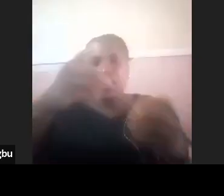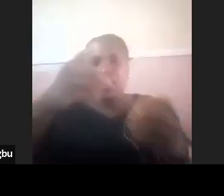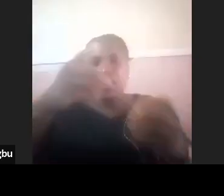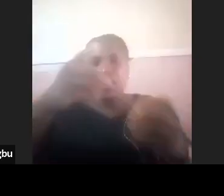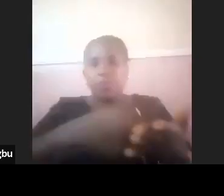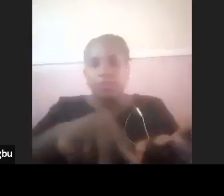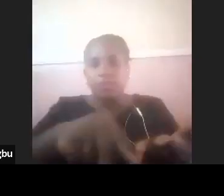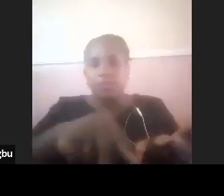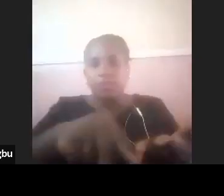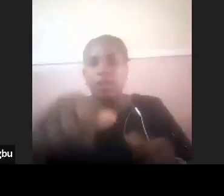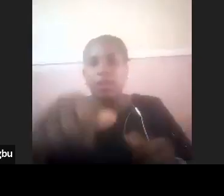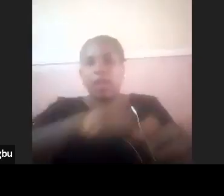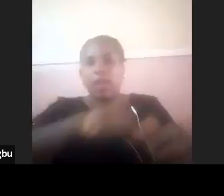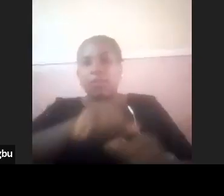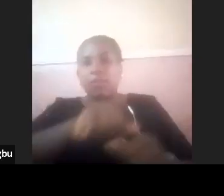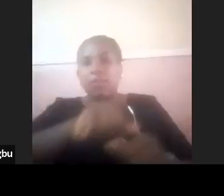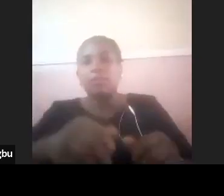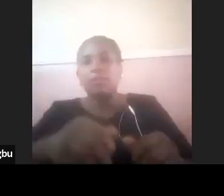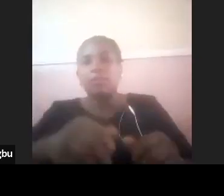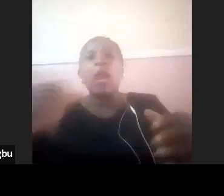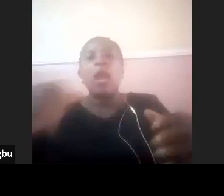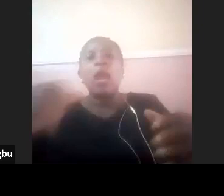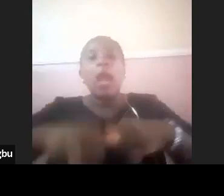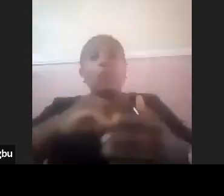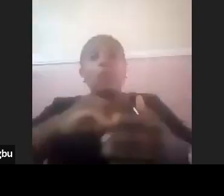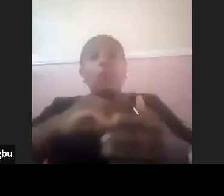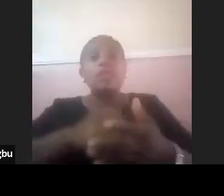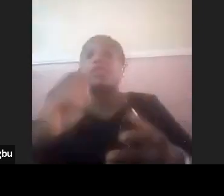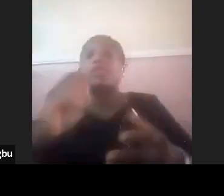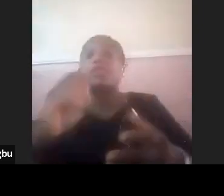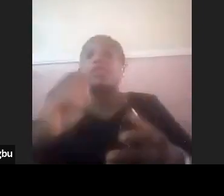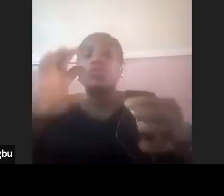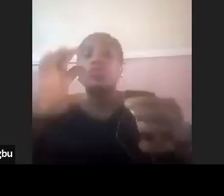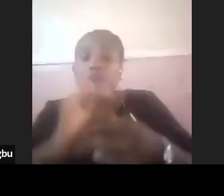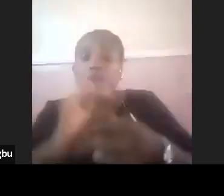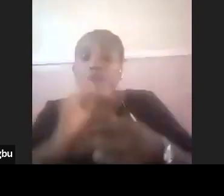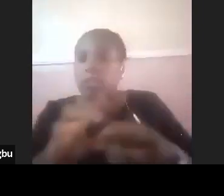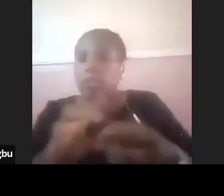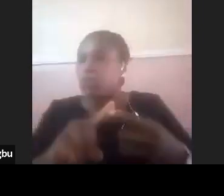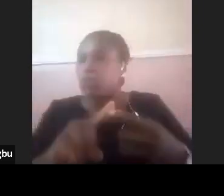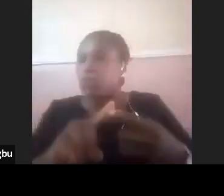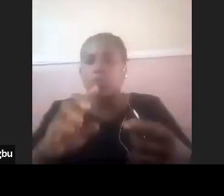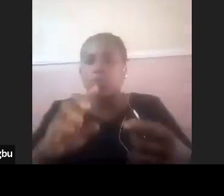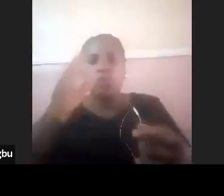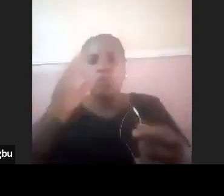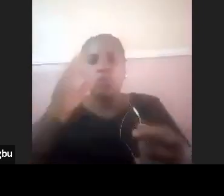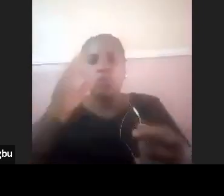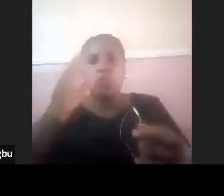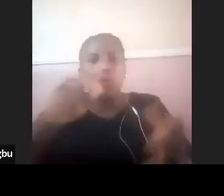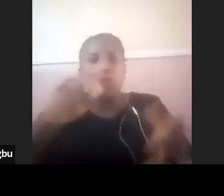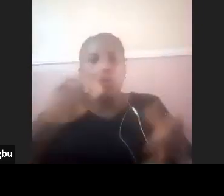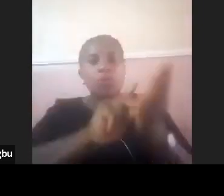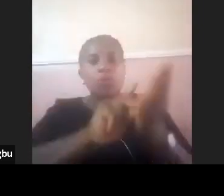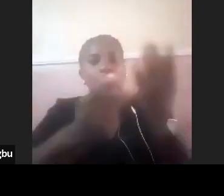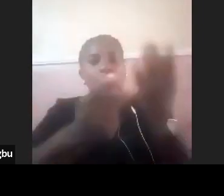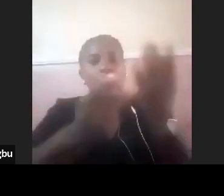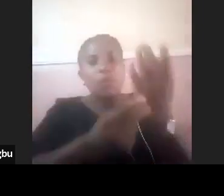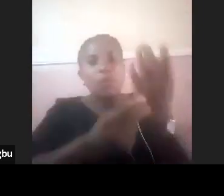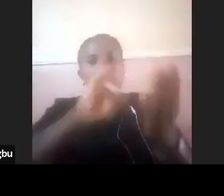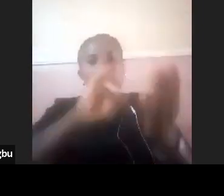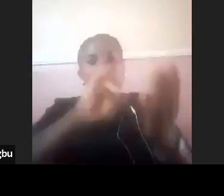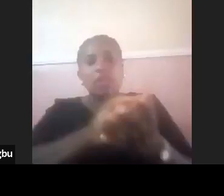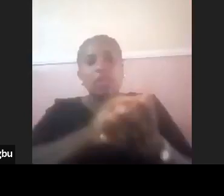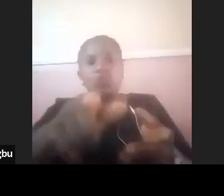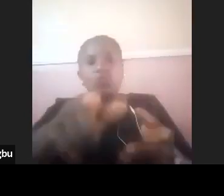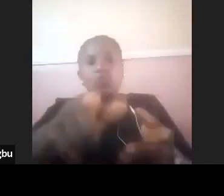theme, this is where you introduce the program that you want to study. That's the last paragraph, should be where you